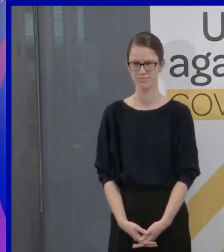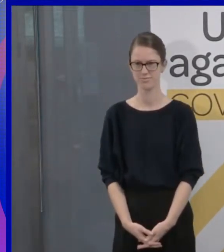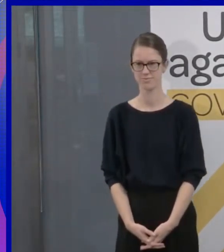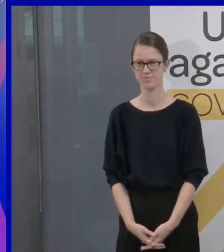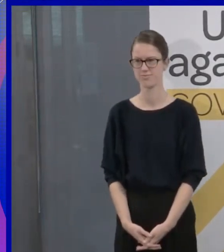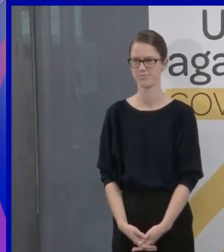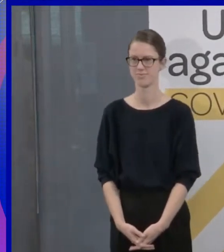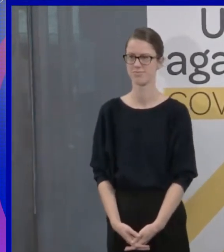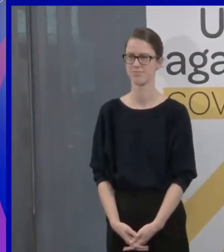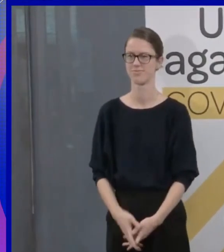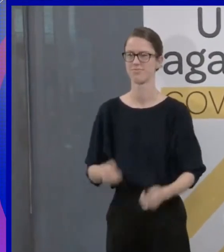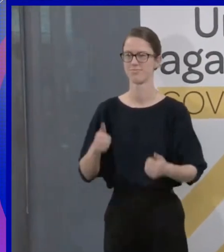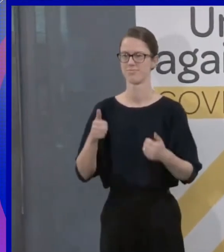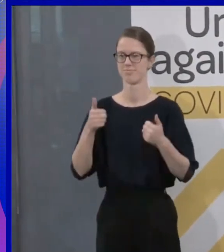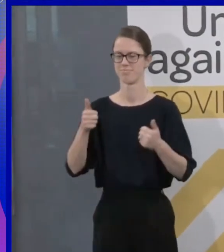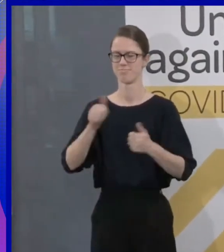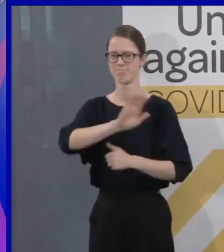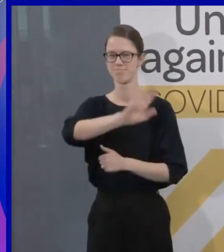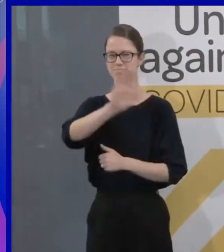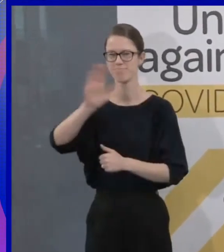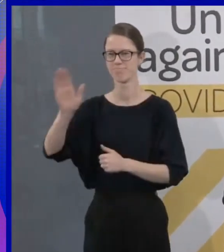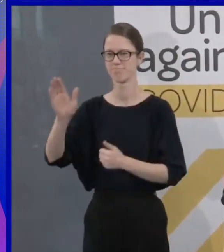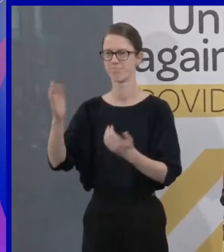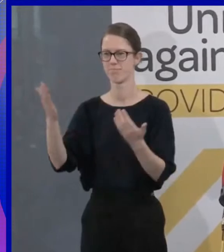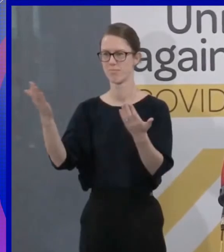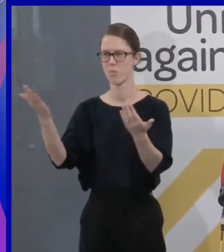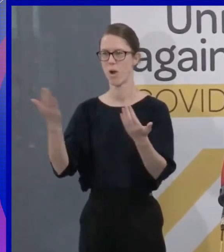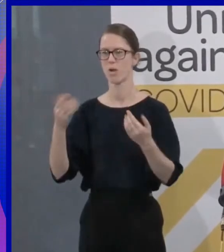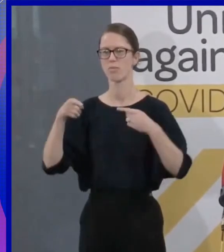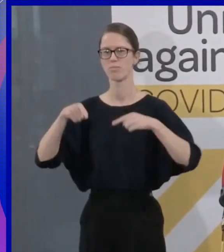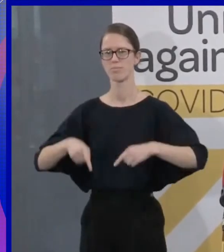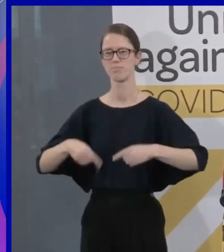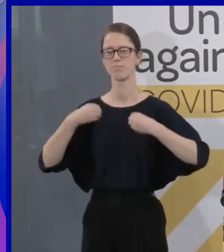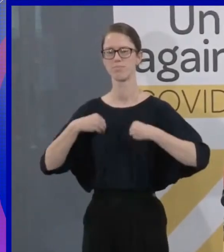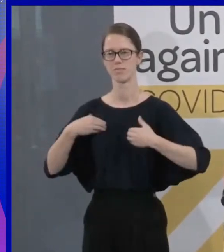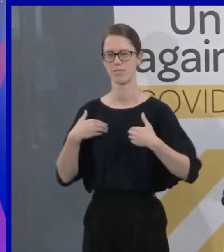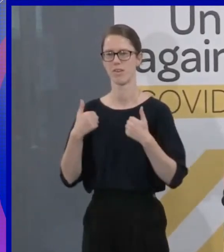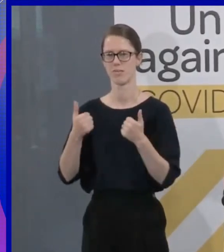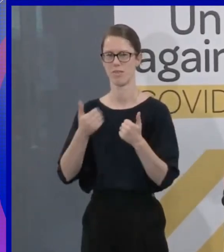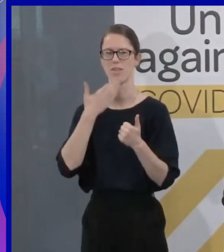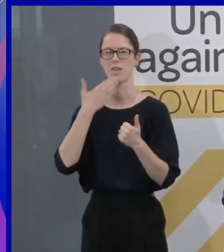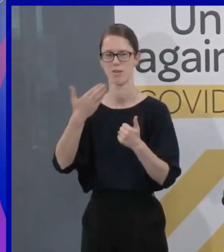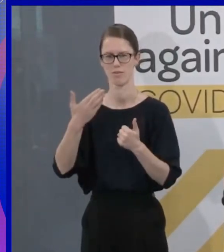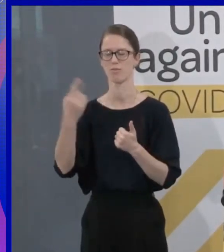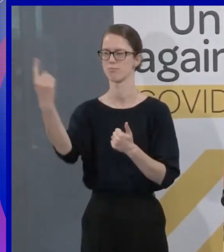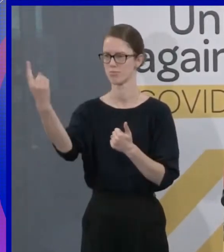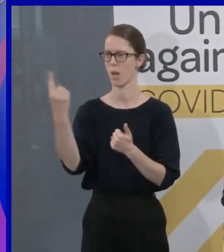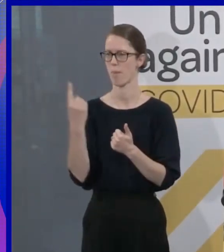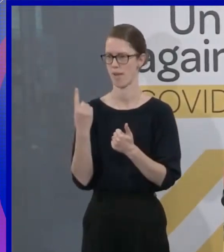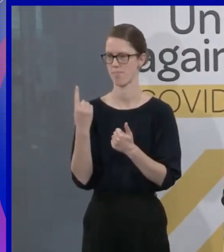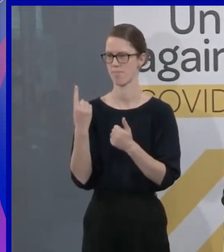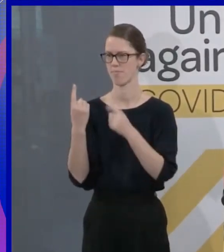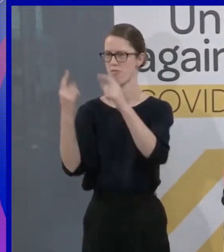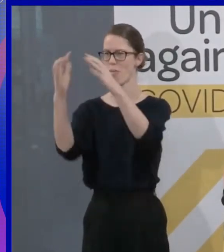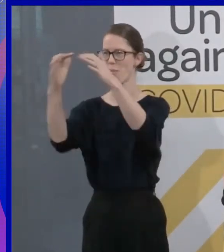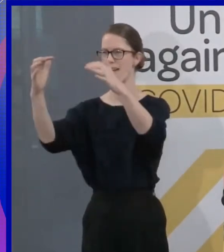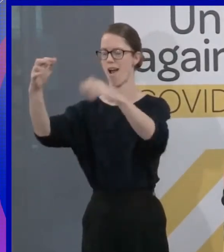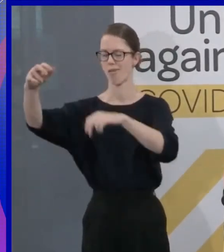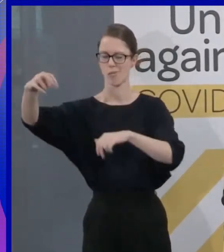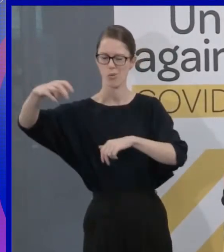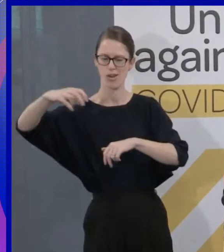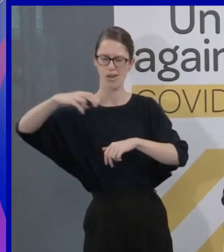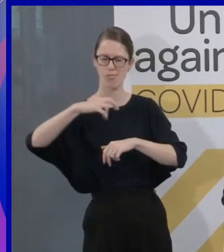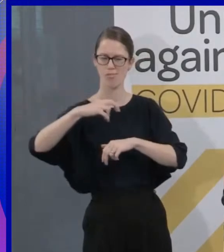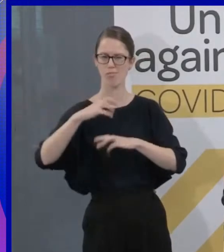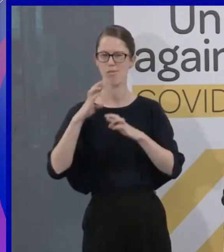Well, kia ora koutou katoa. Welcome back to Manatu Hauora, the Ministry of Health, and thank you for making the trip up the road. It's a beautiful day, so